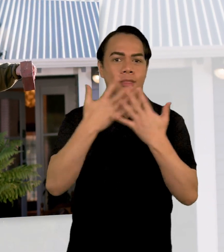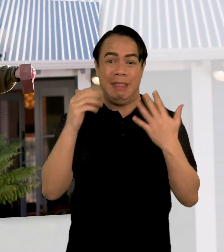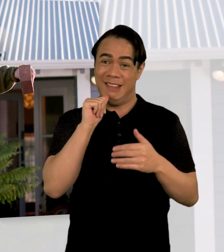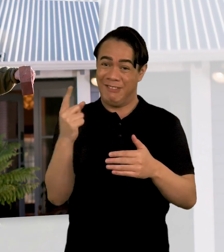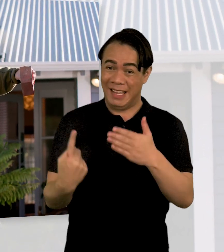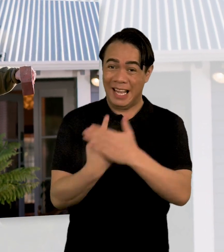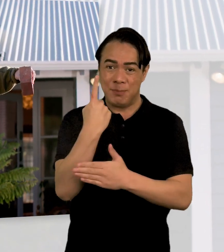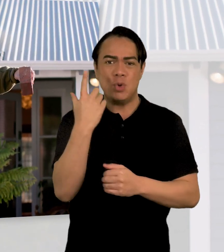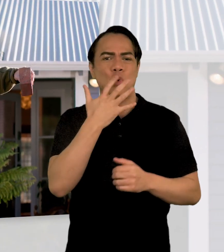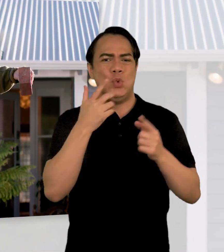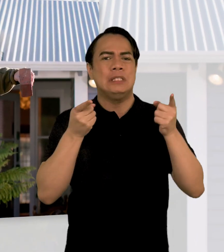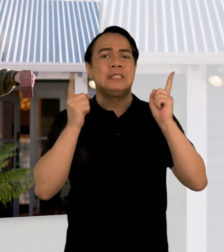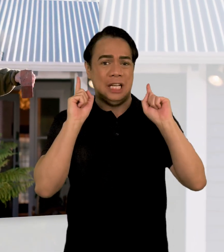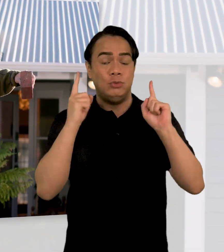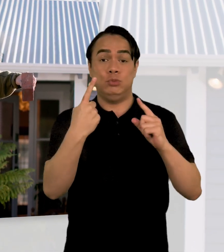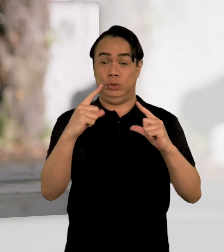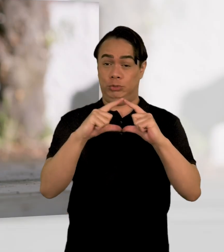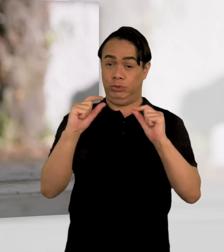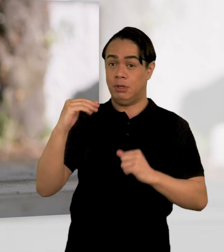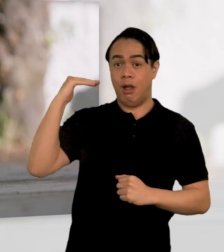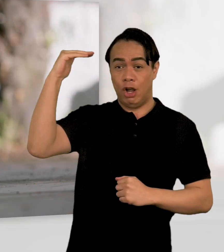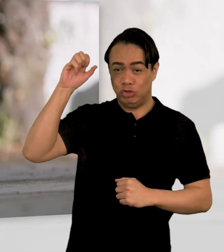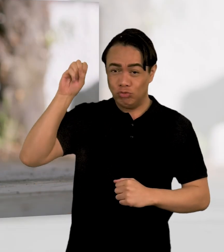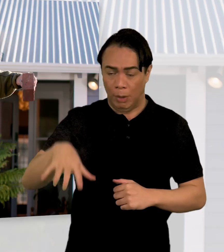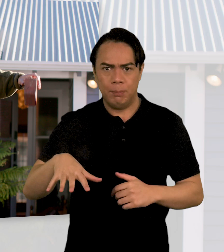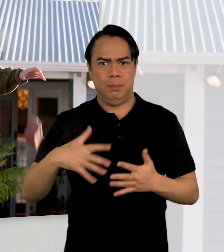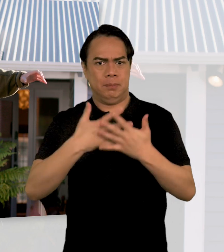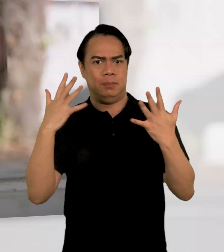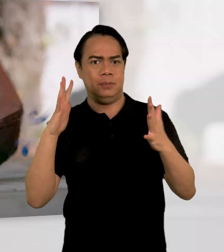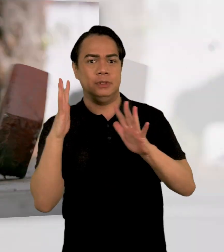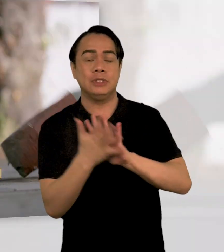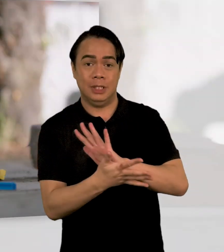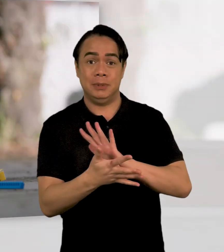Just one brick dropped from a height can cause plenty of damage.